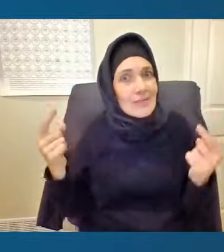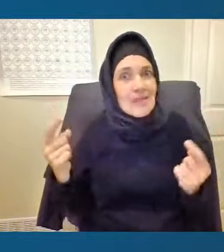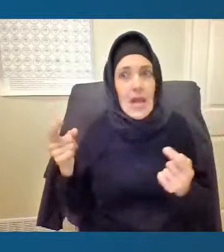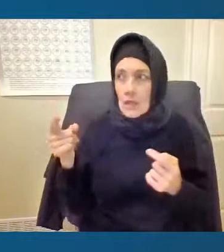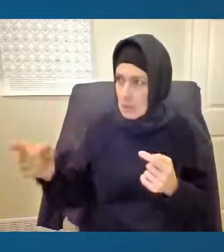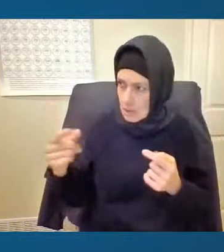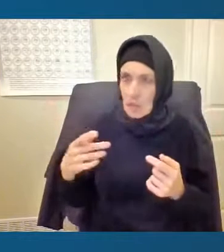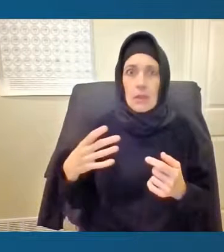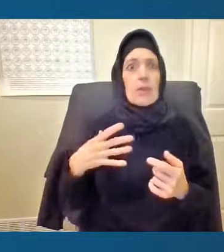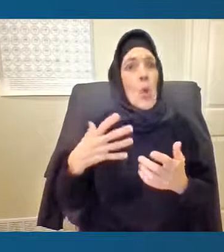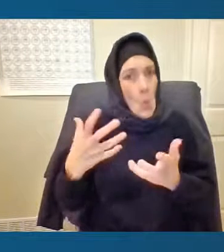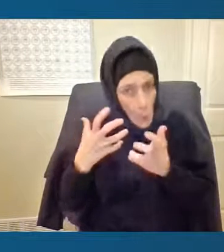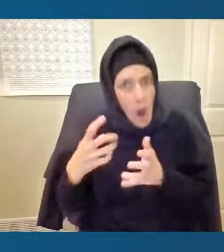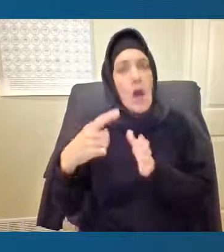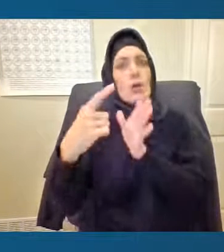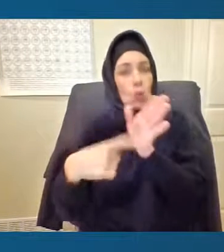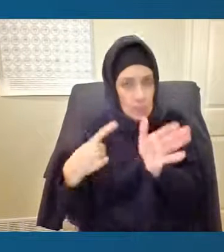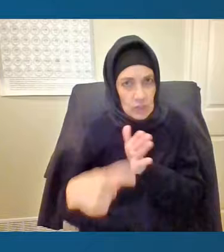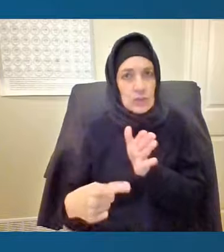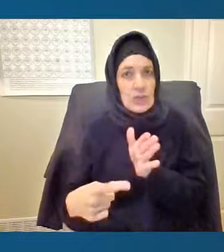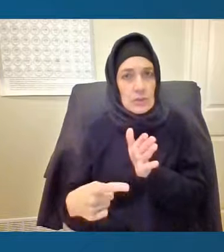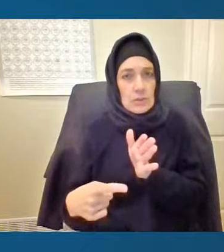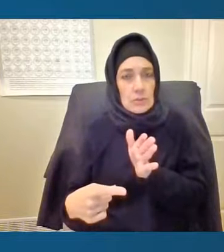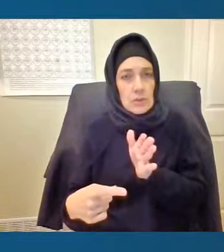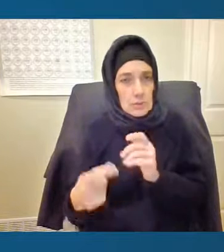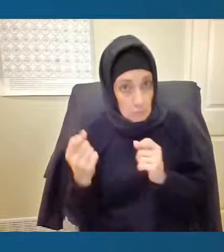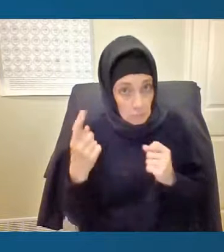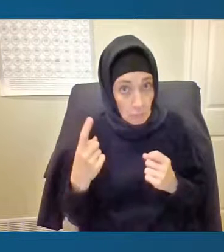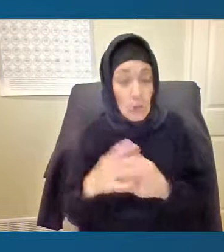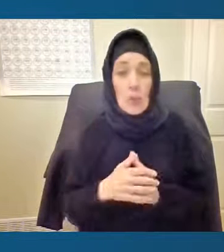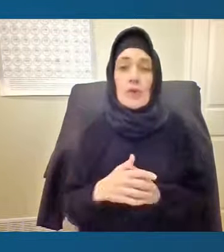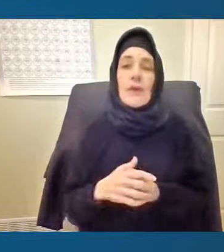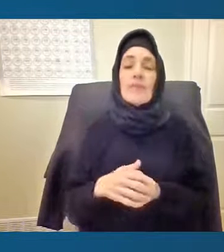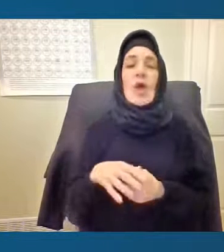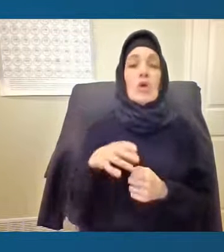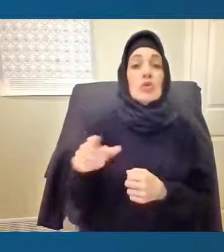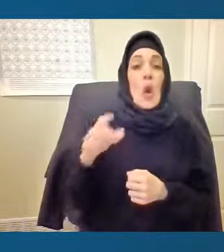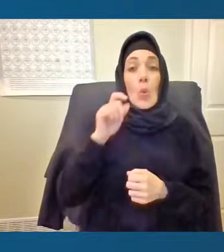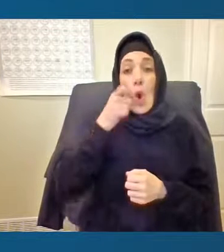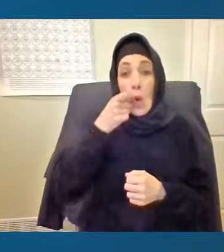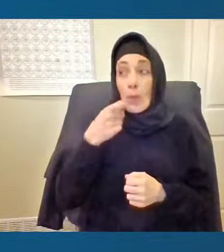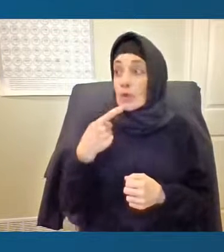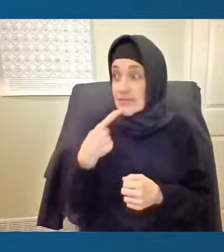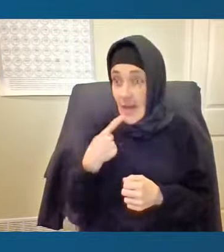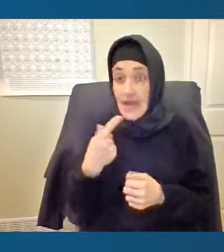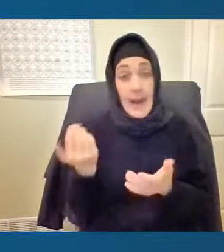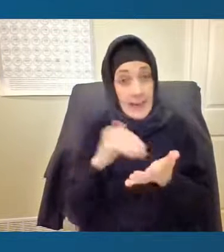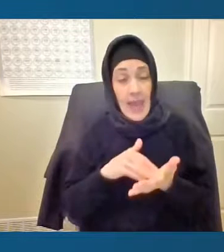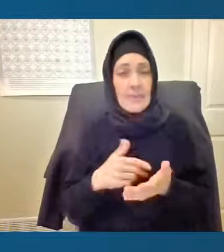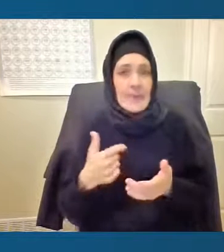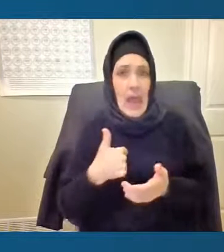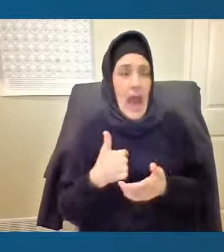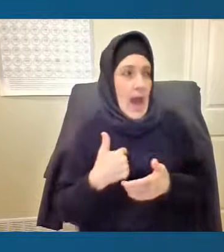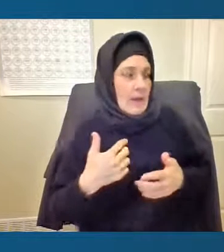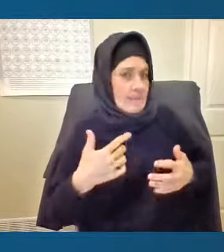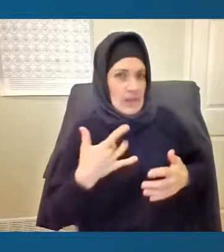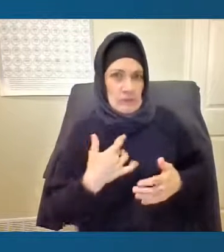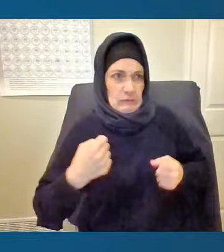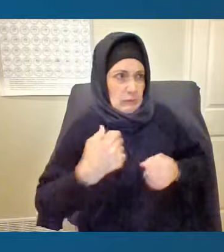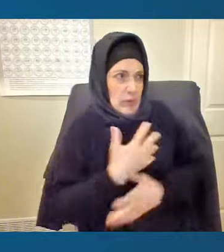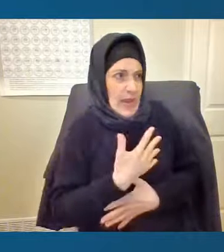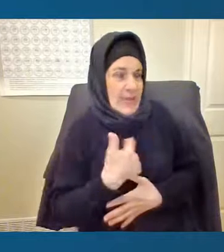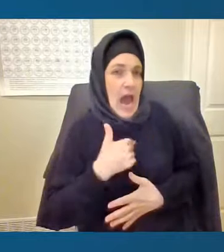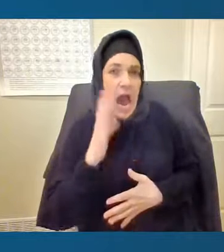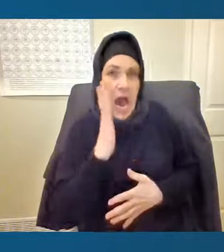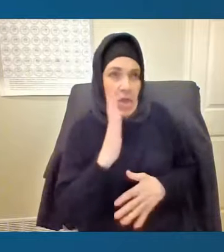me? So what does he say? He says, like, I fear that I'm going to end up doing something wrong. And because I'm the leader of the